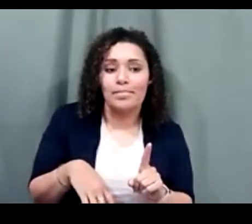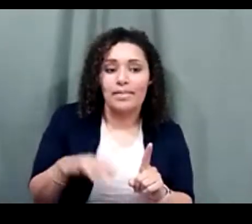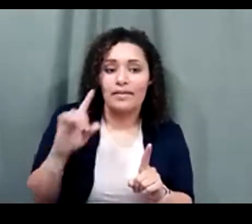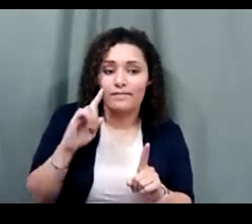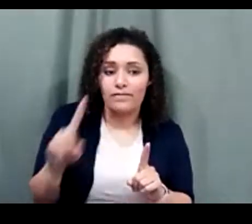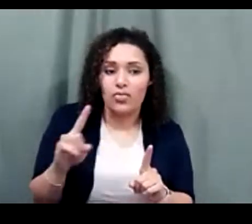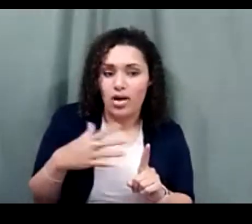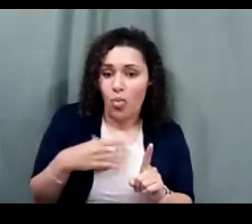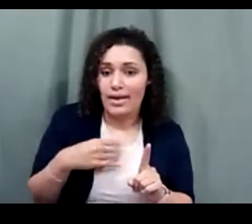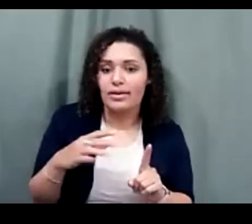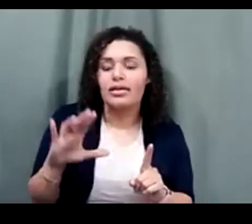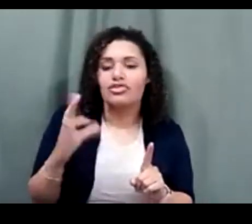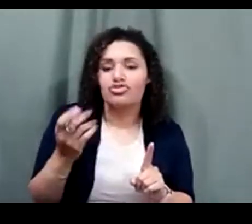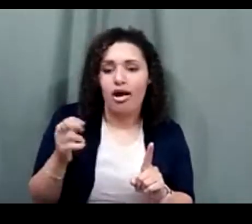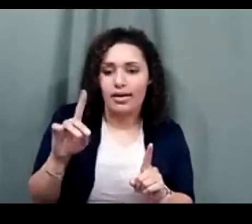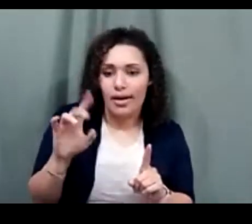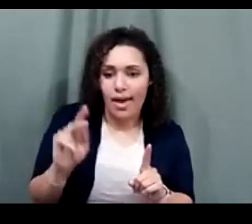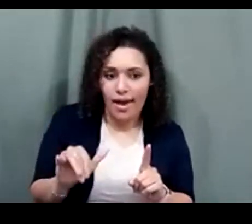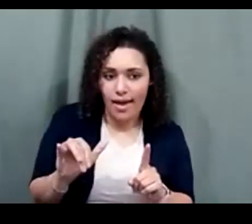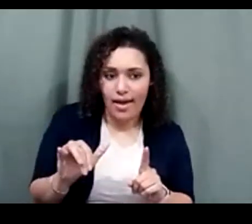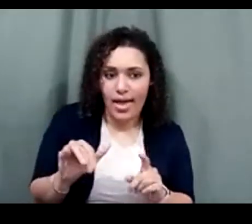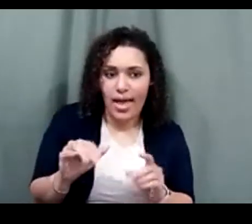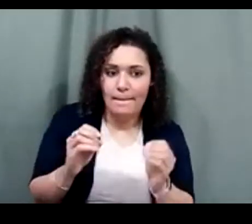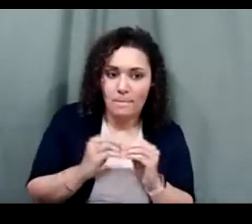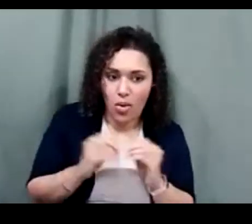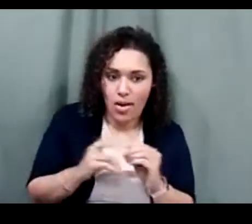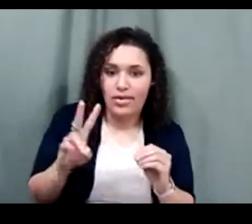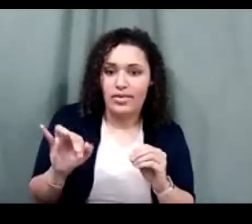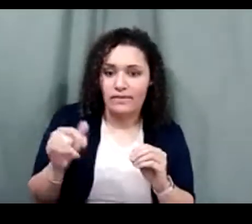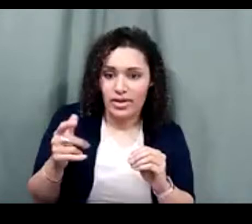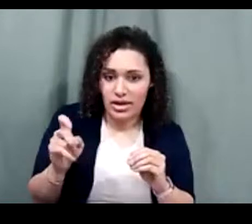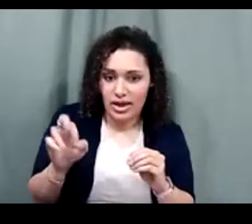Chardonnay and more the Viognier and